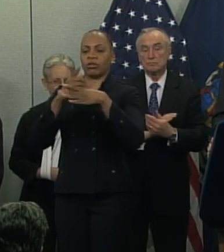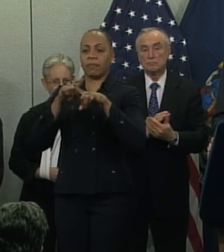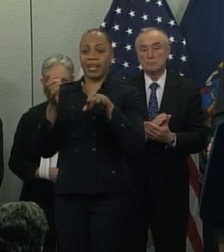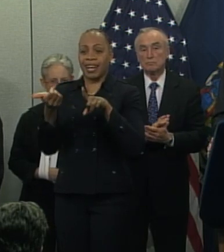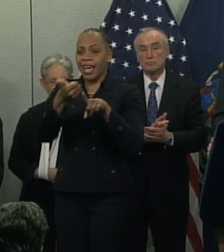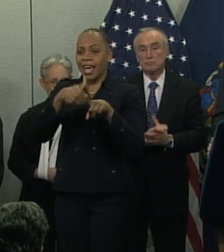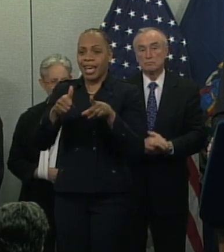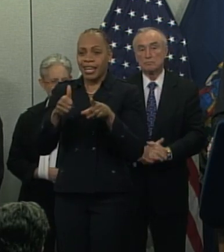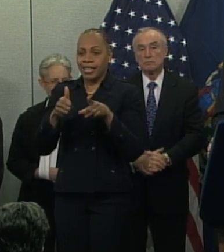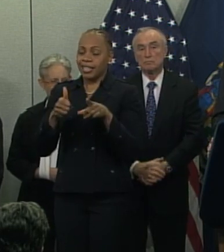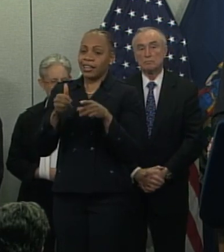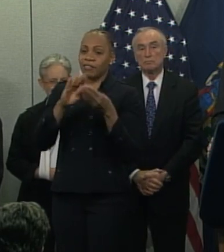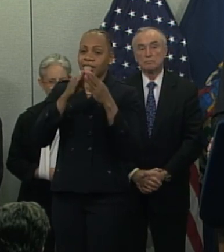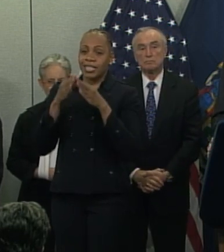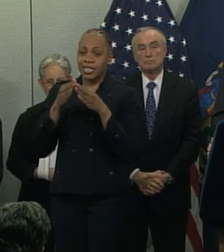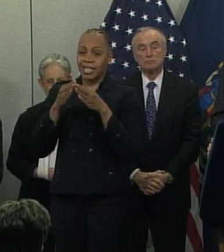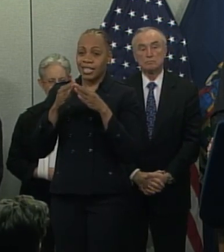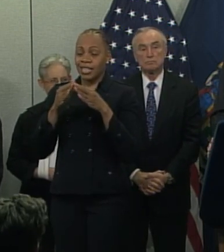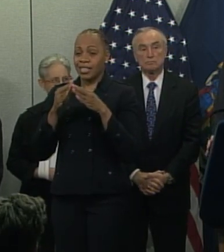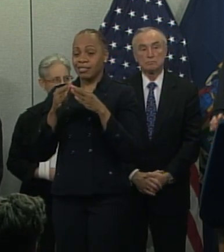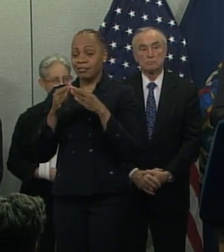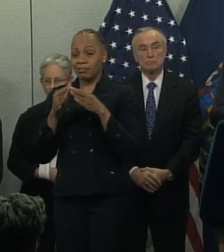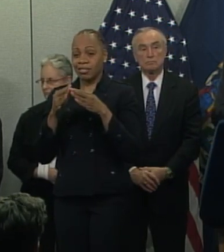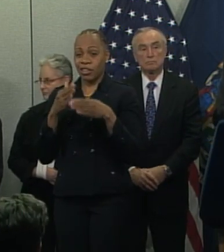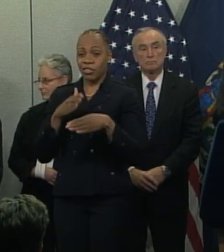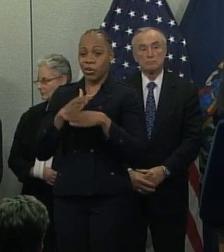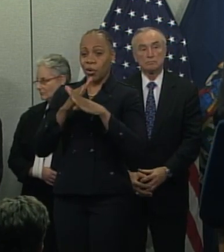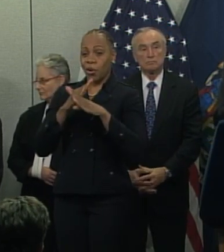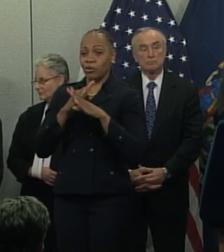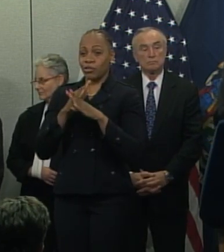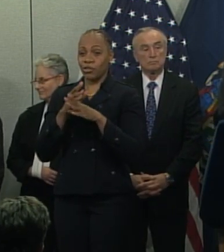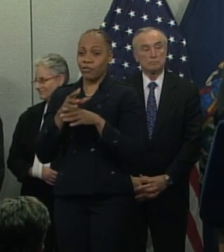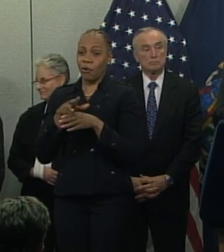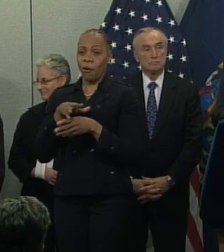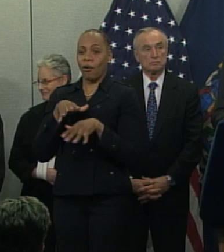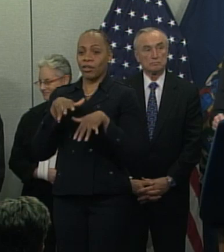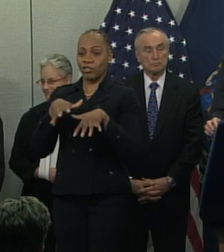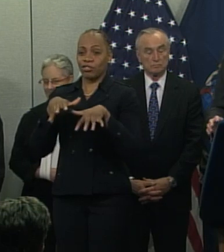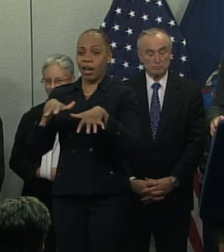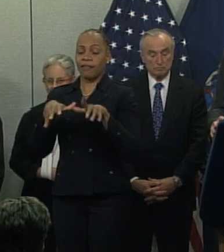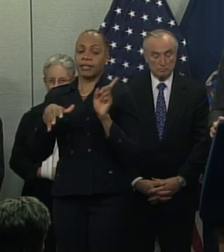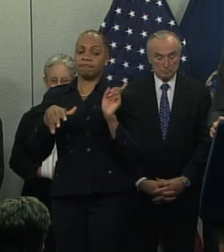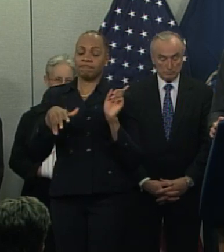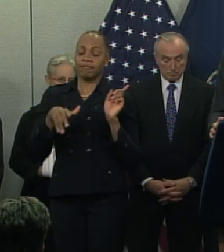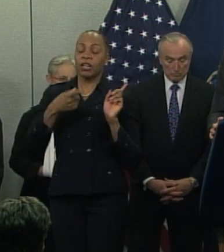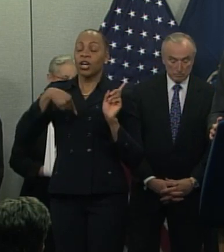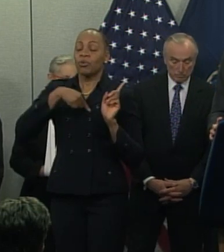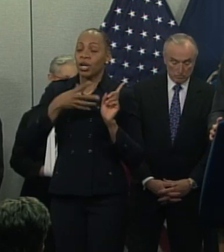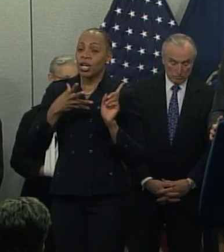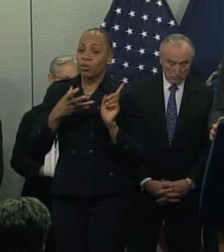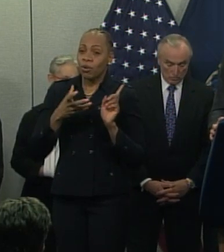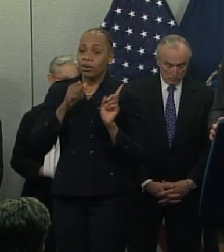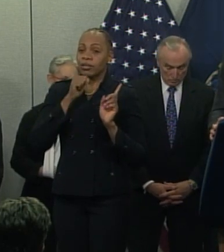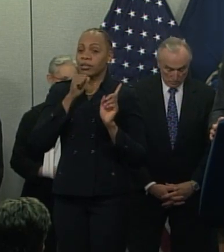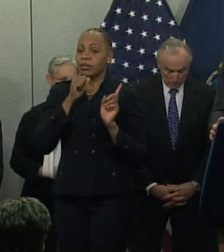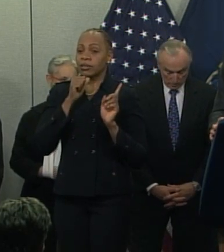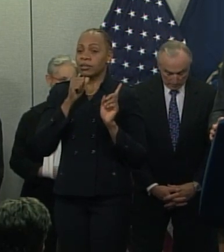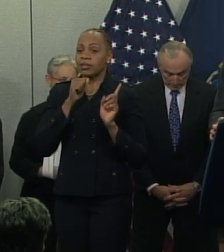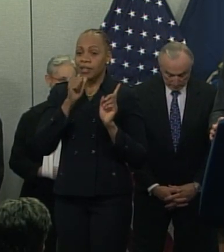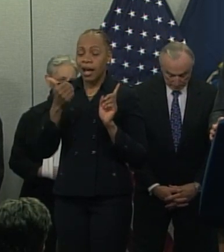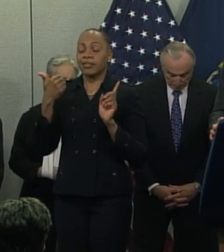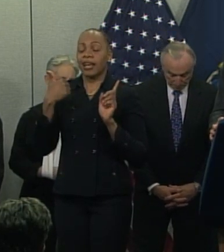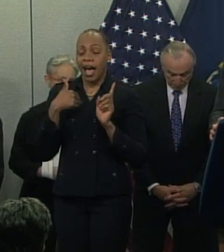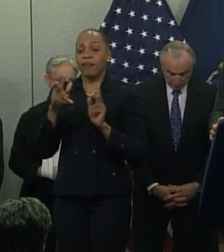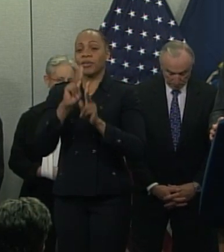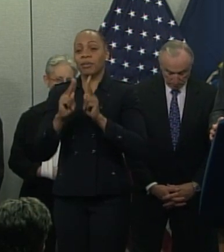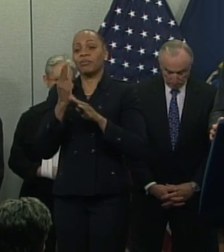street closures or restrictions on movement of traffic? At this moment, we want to discourage people from using the streets who don't need to use